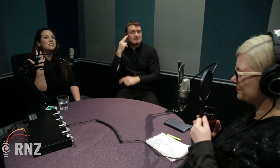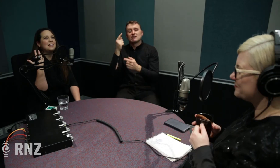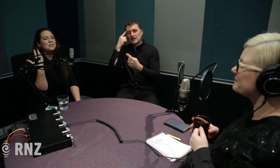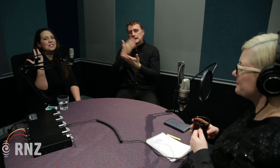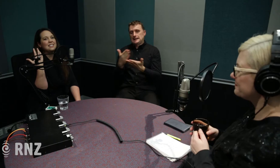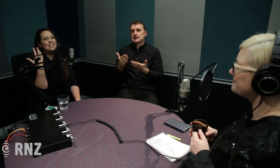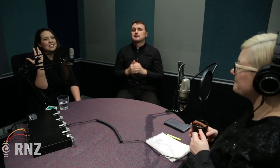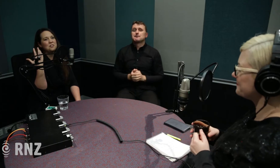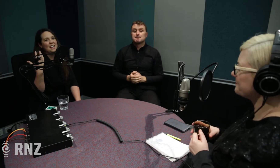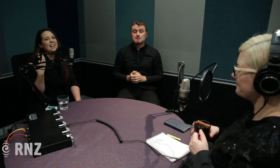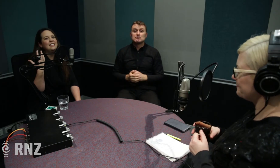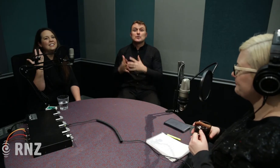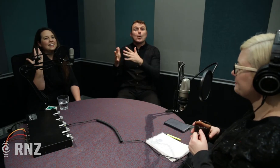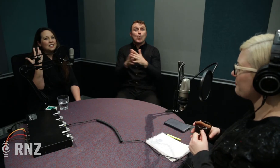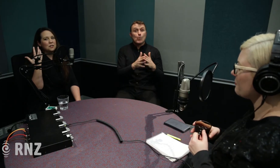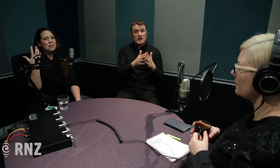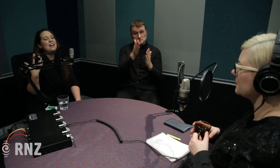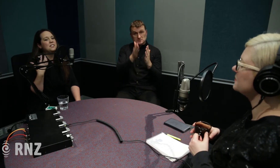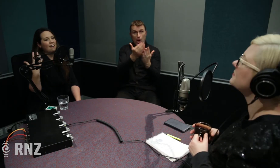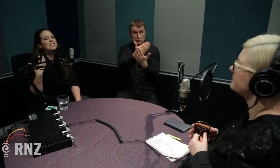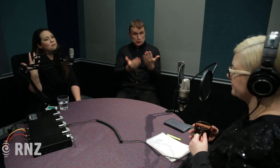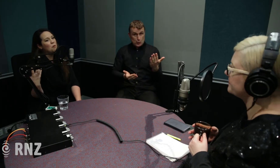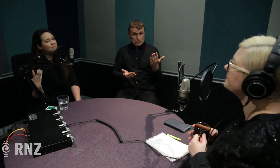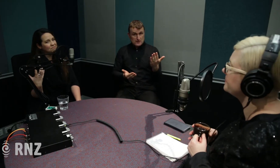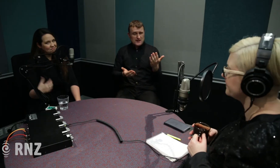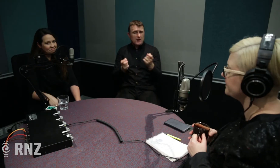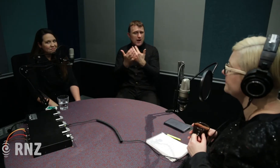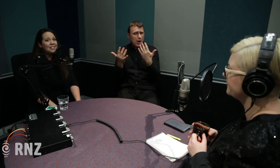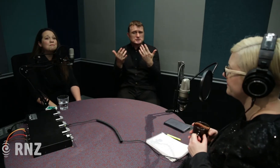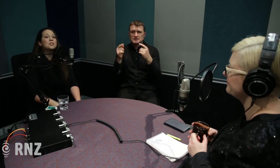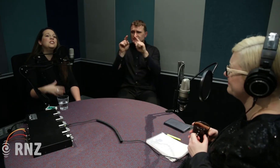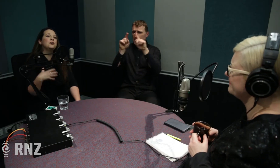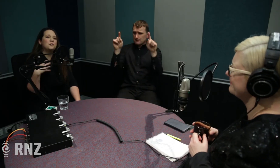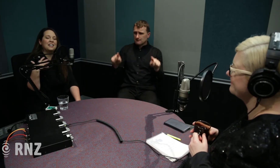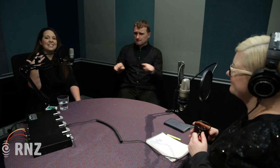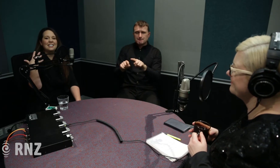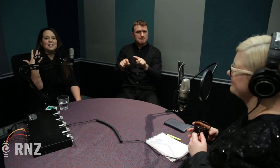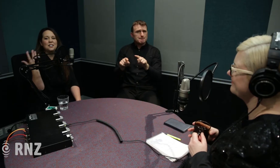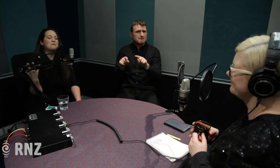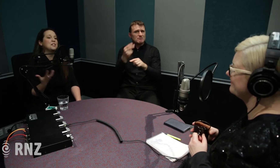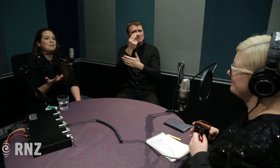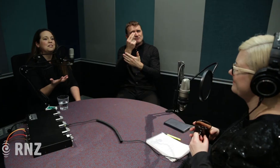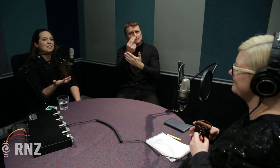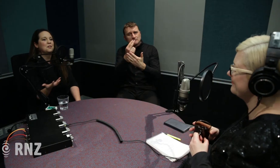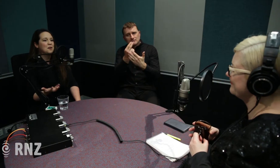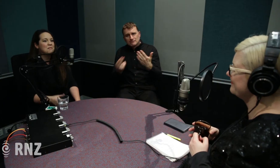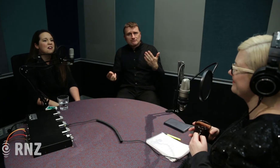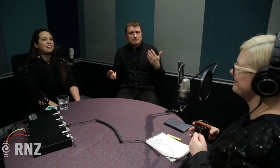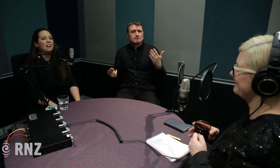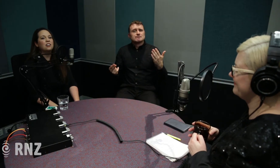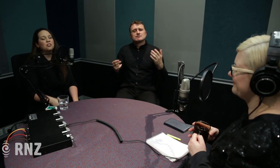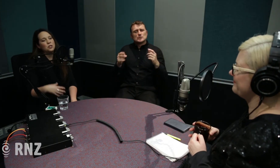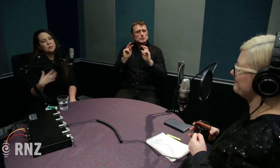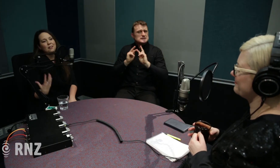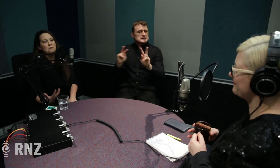of imagery that we have signs for. So, for example, in the song